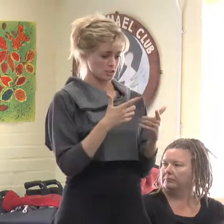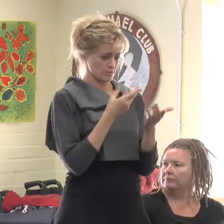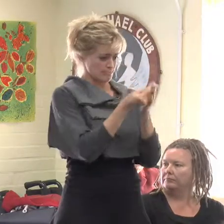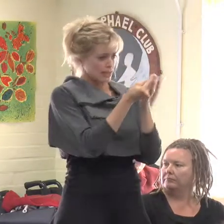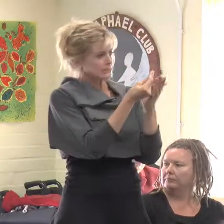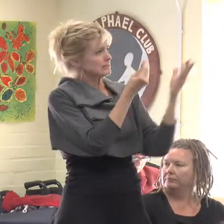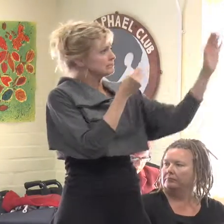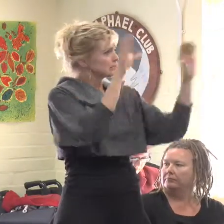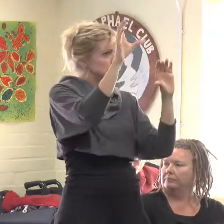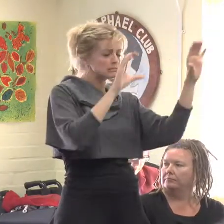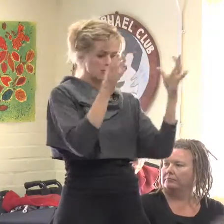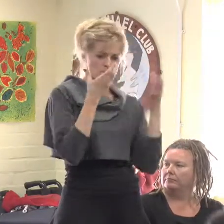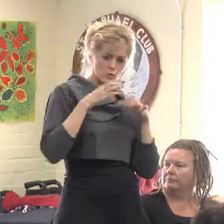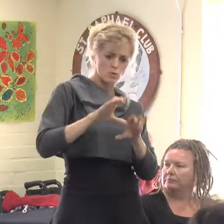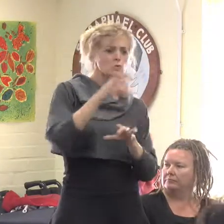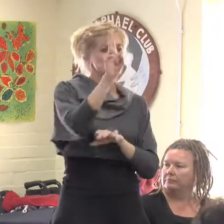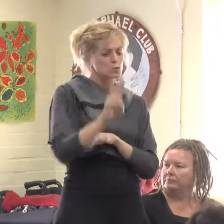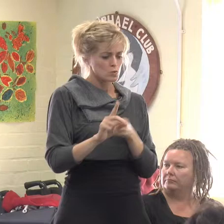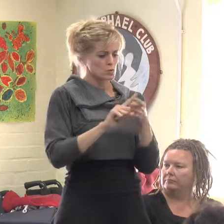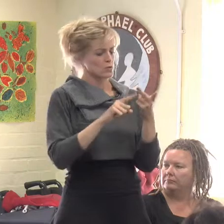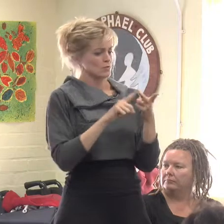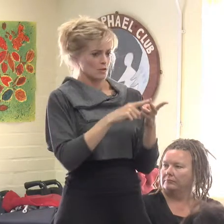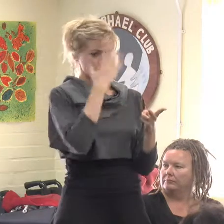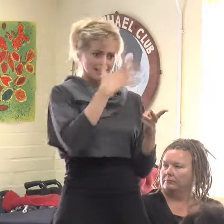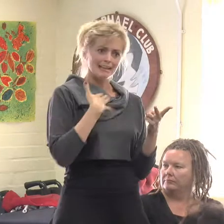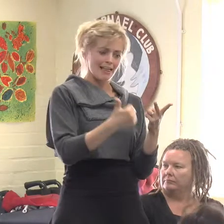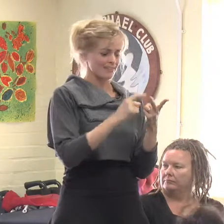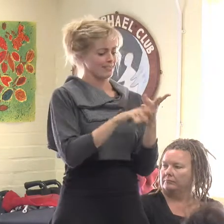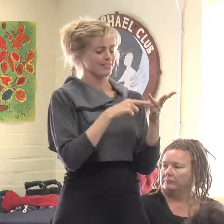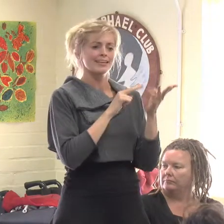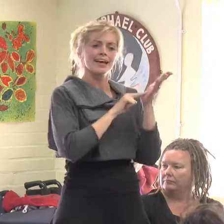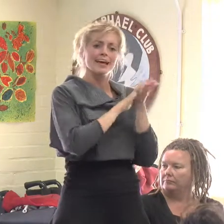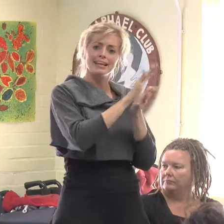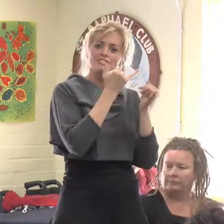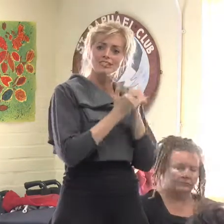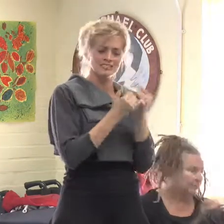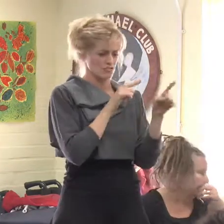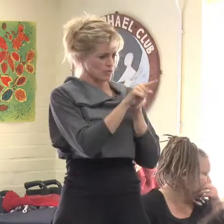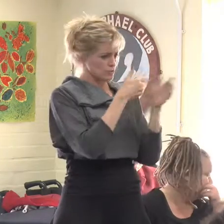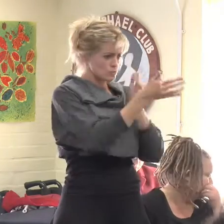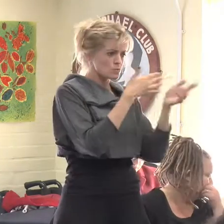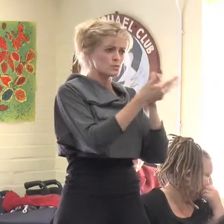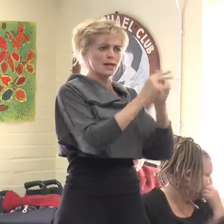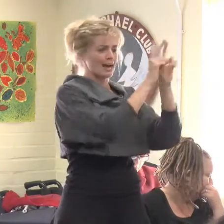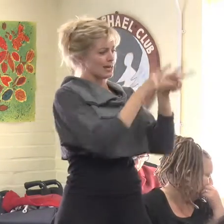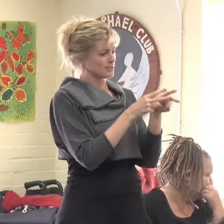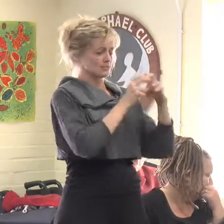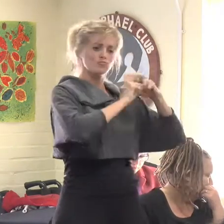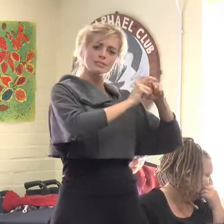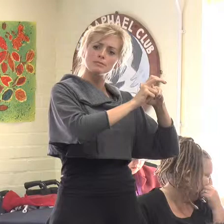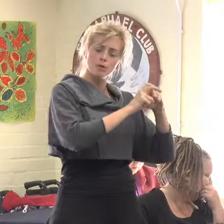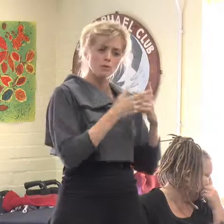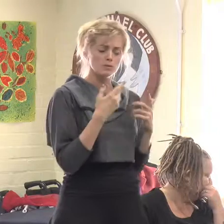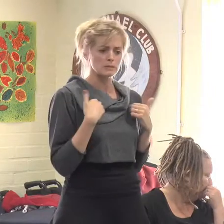for our NHS, particularly for mental health, as you mentioned, trying to sort out housing and transport. But I've also done a